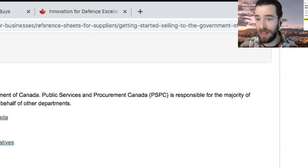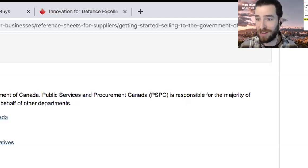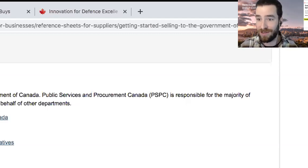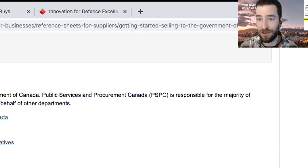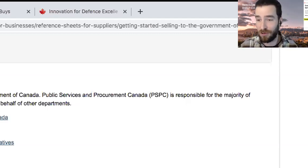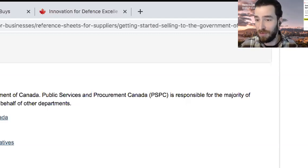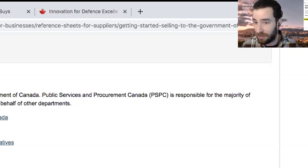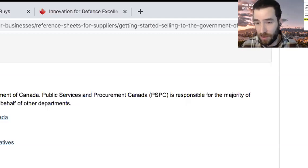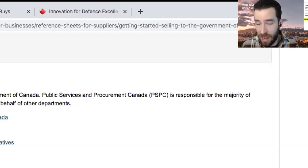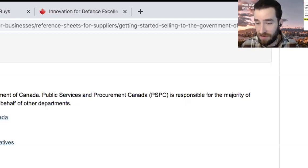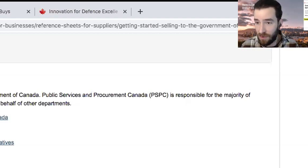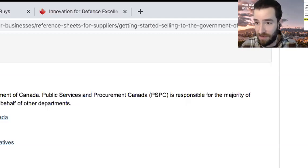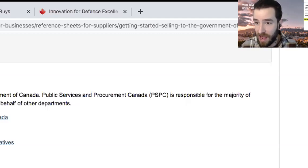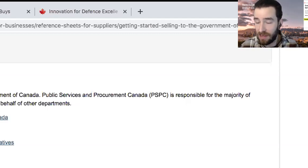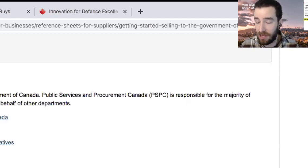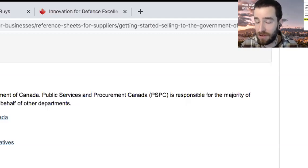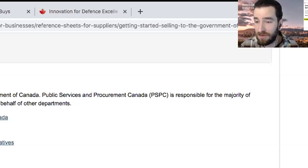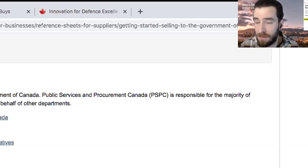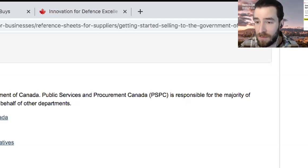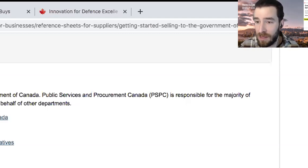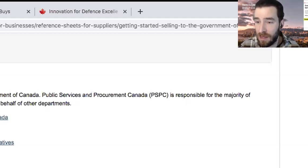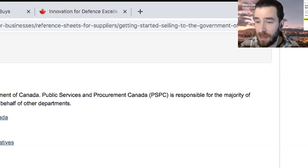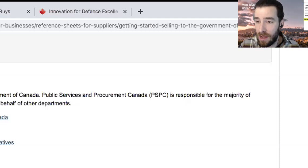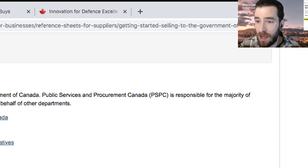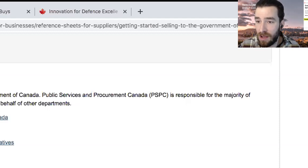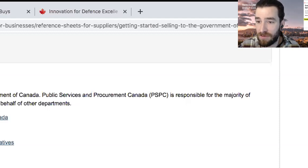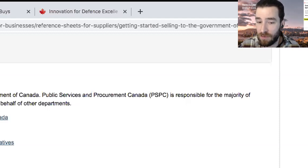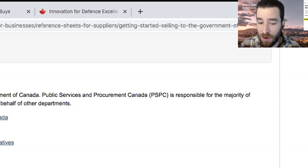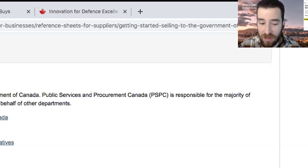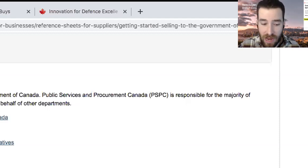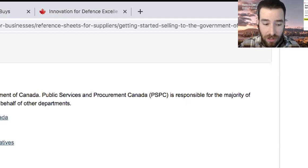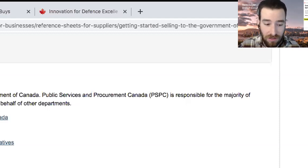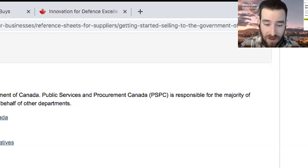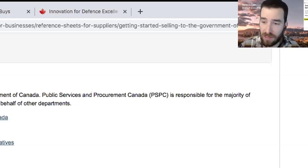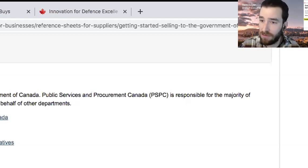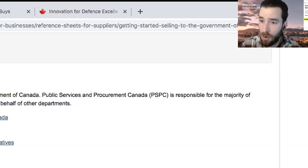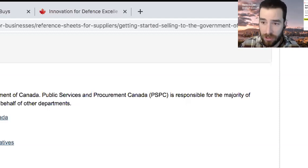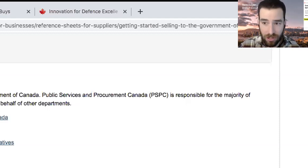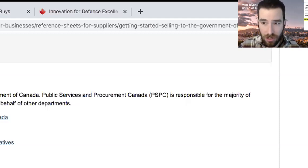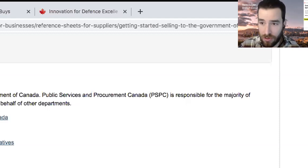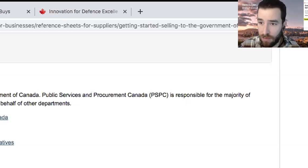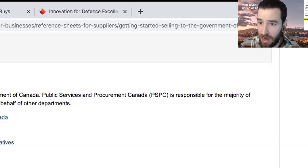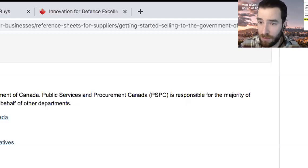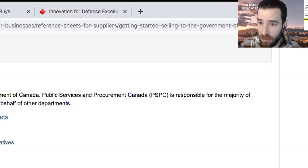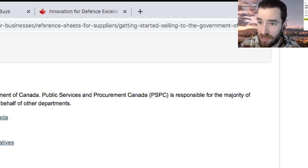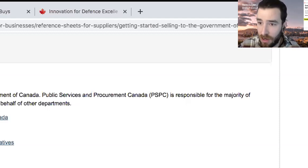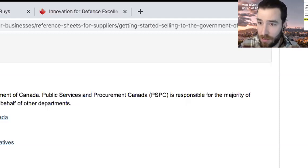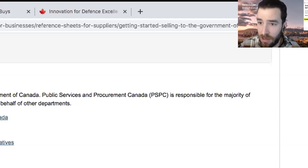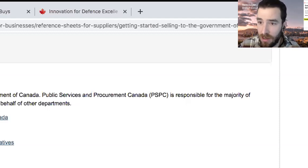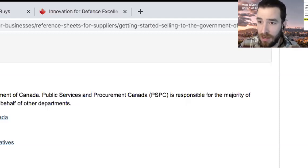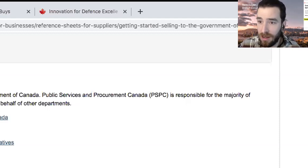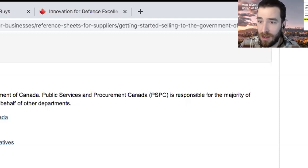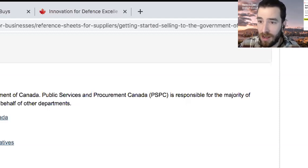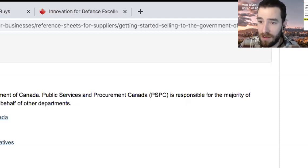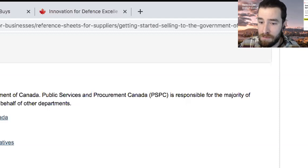jets and, the military. We have Anne here from Department of National Defense, and of course, they're buying bullets and